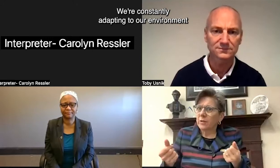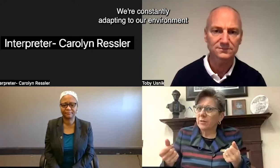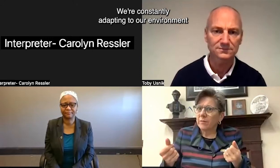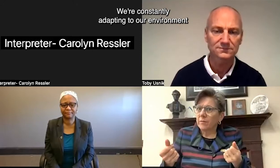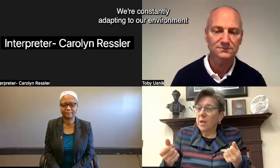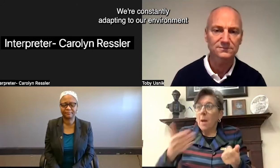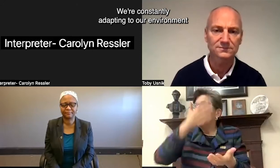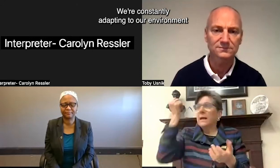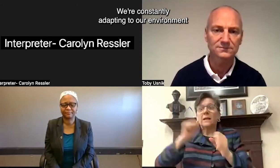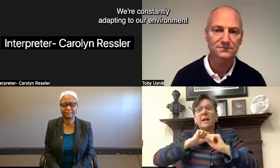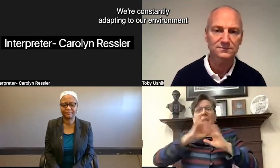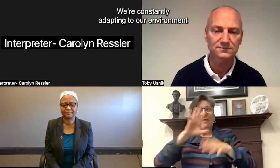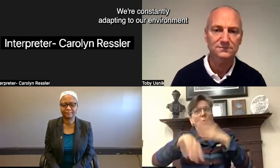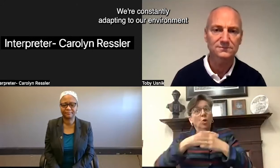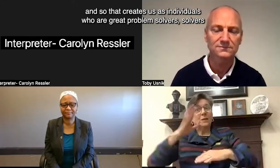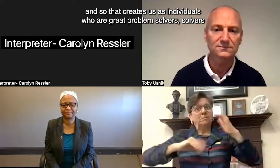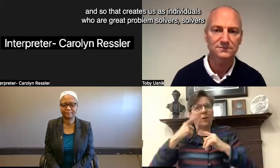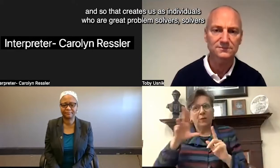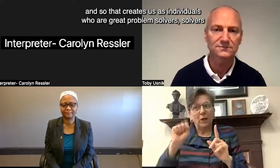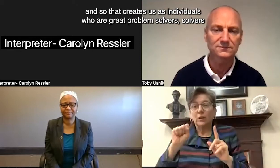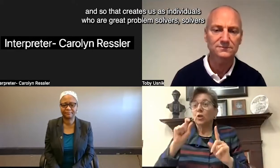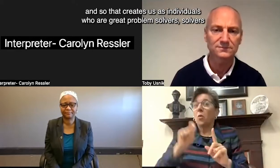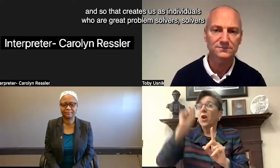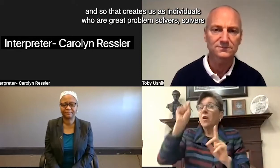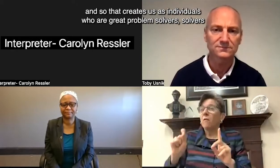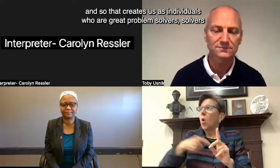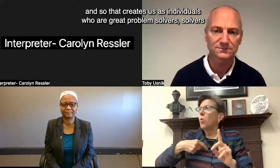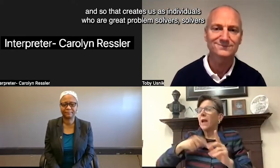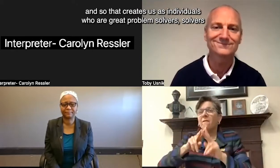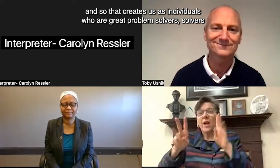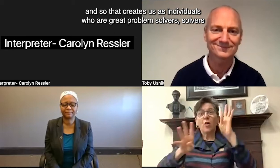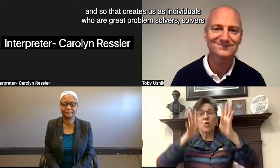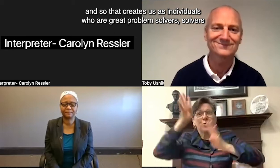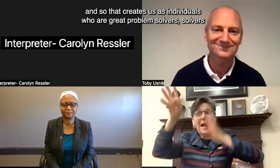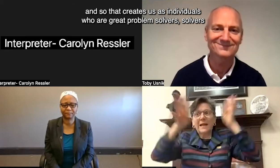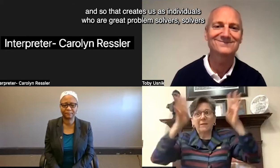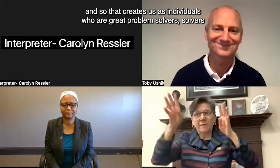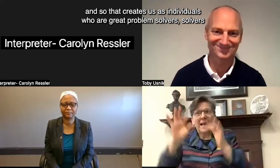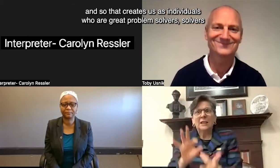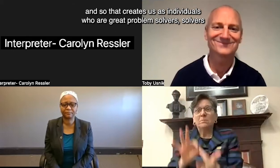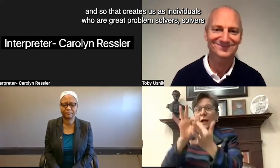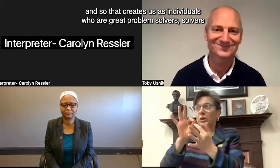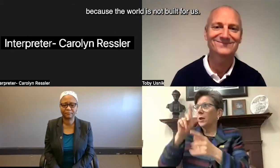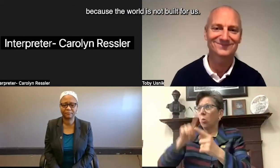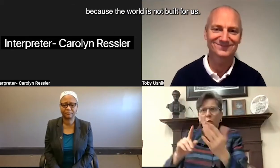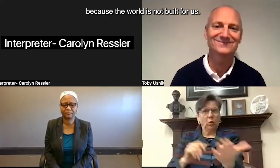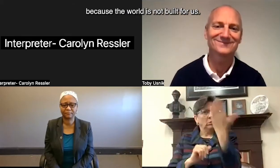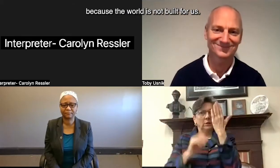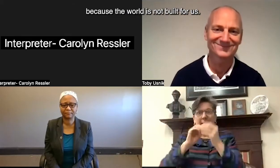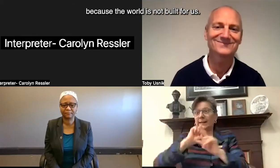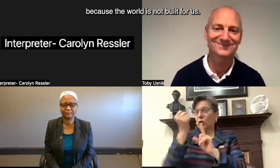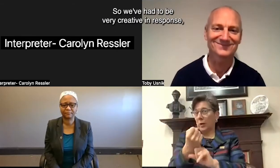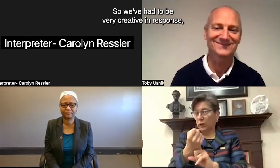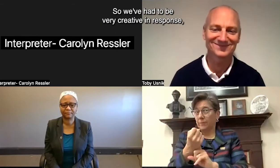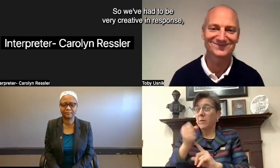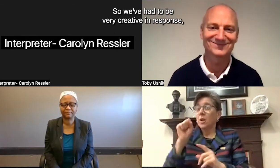environment. And so that creates us as individuals who are great problem solvers, because the world's not built for us, and we've had to be very creative in